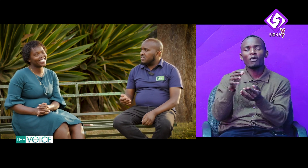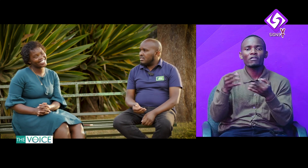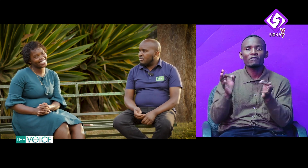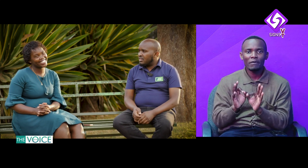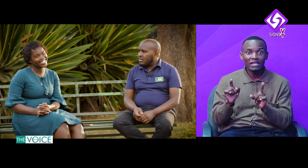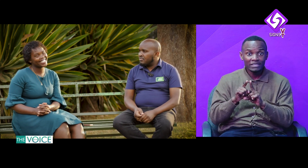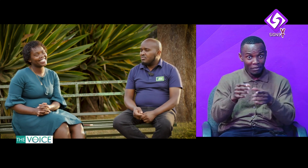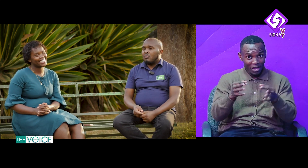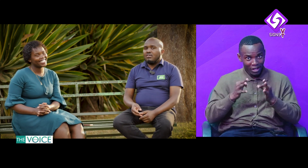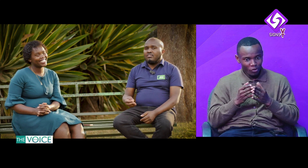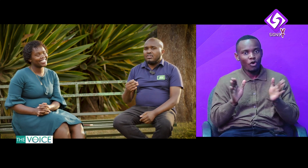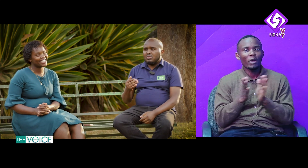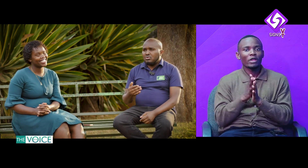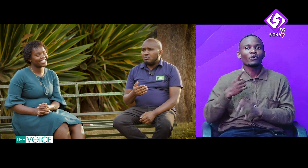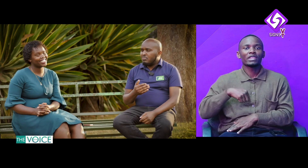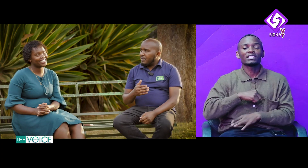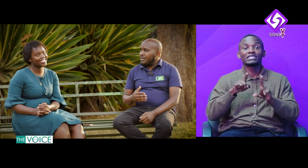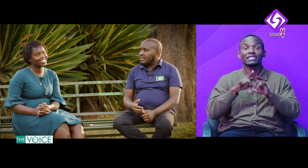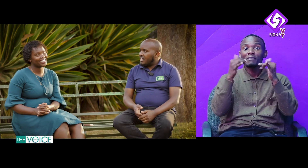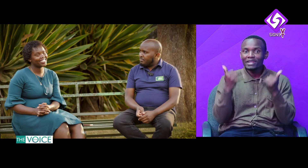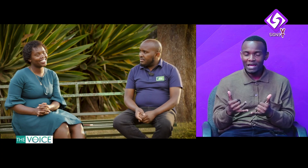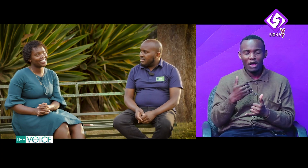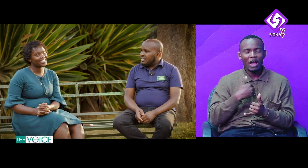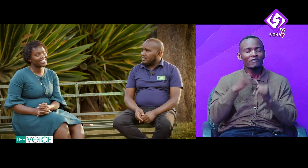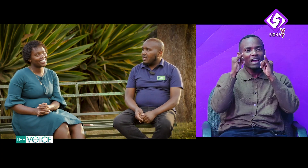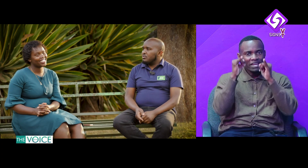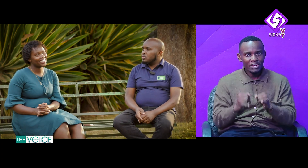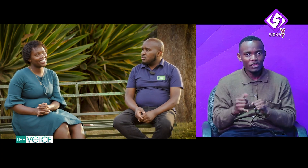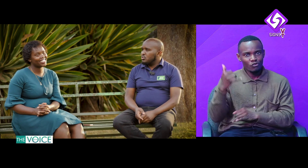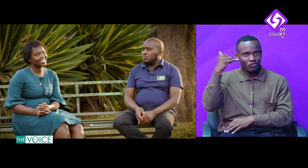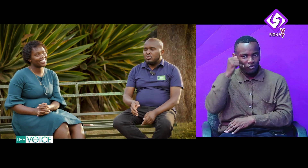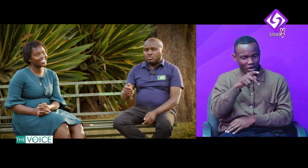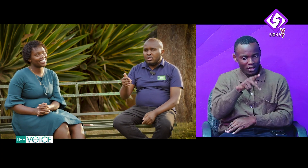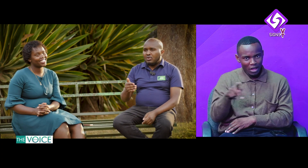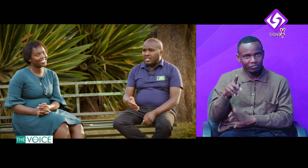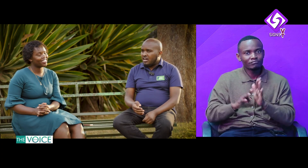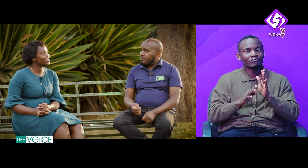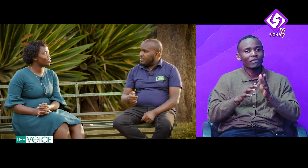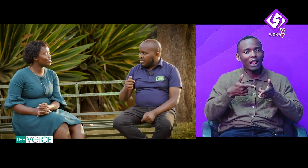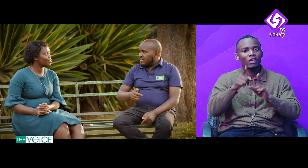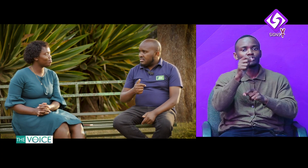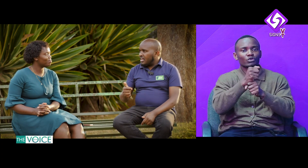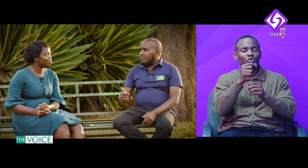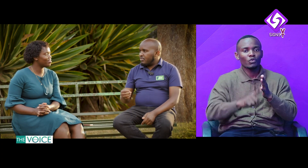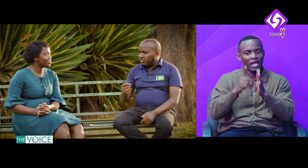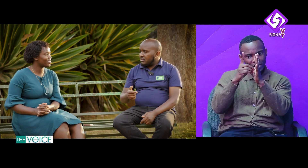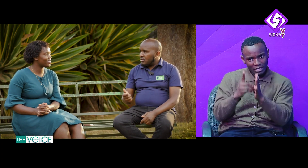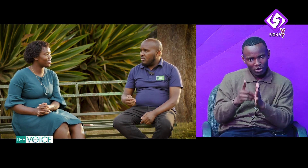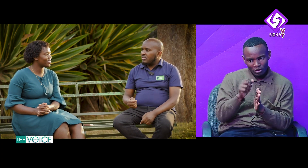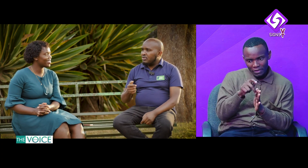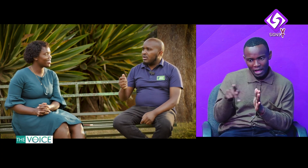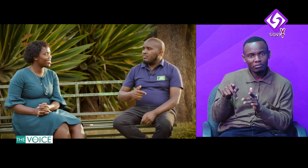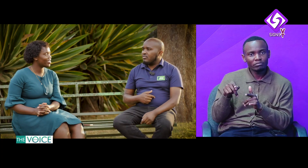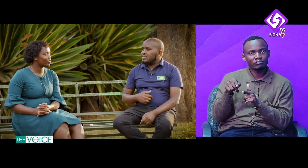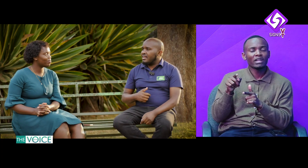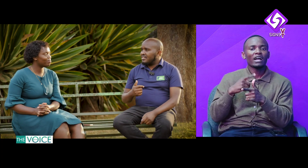best part is about right now, we have a very new mobile banking app that allows you to download the app, sign up on the go,